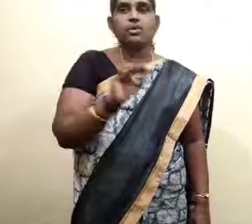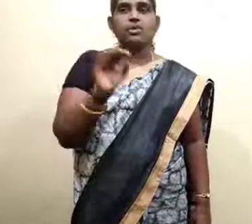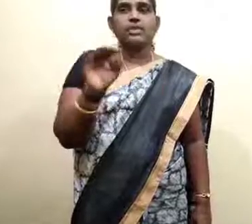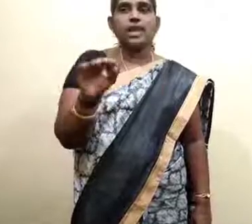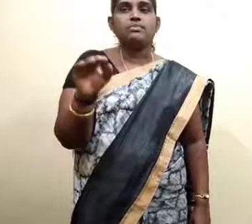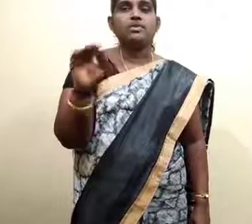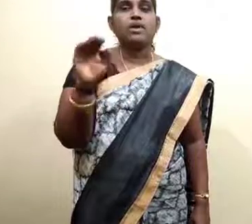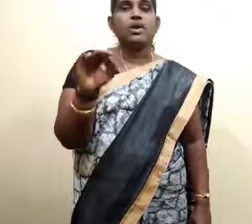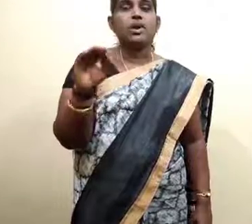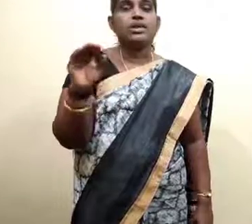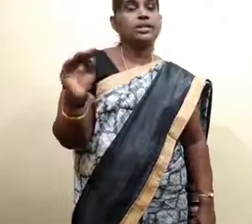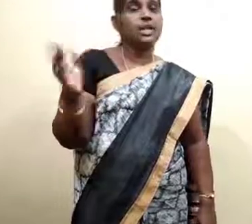1764, James